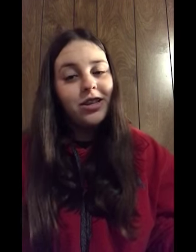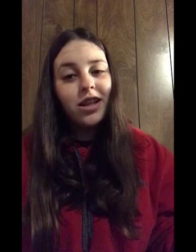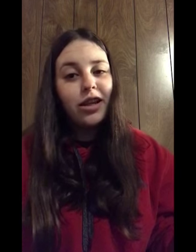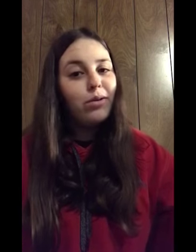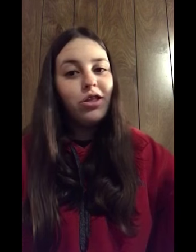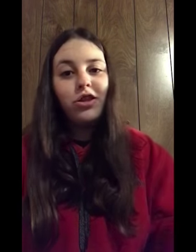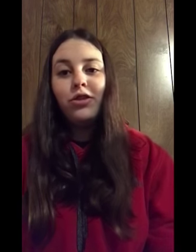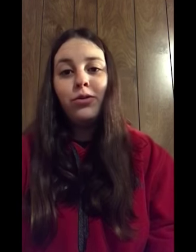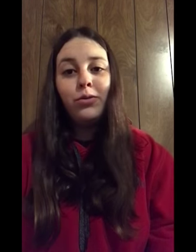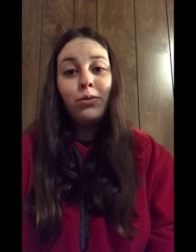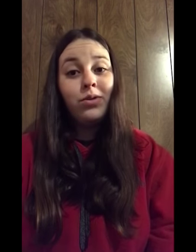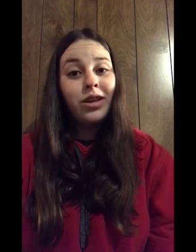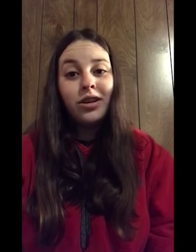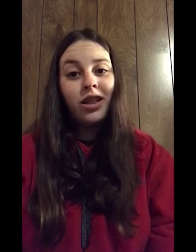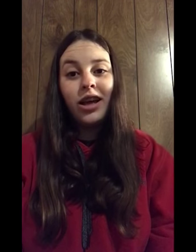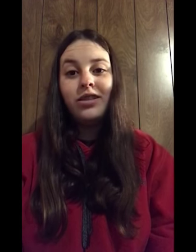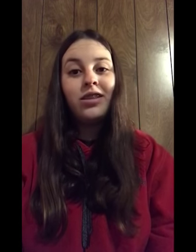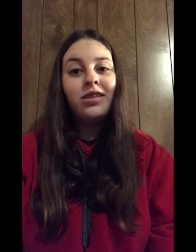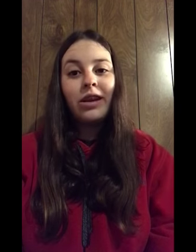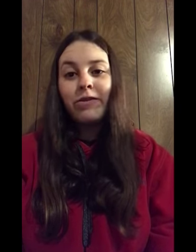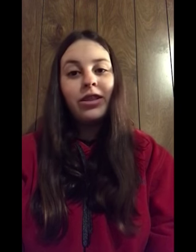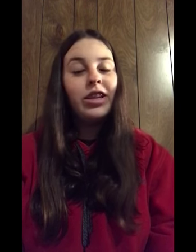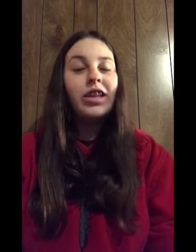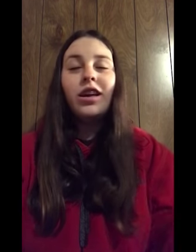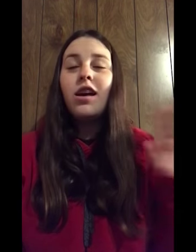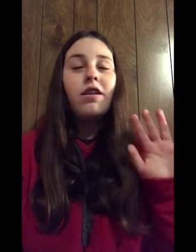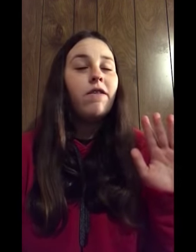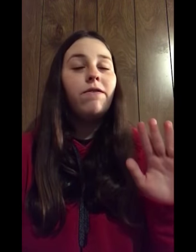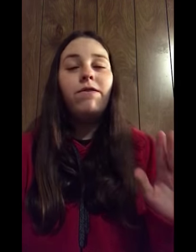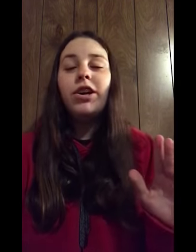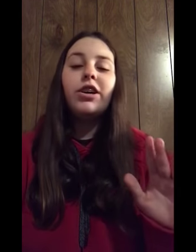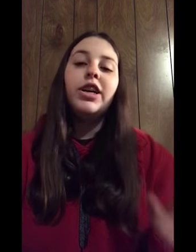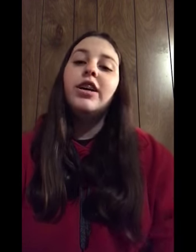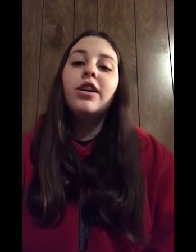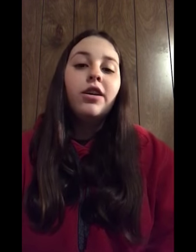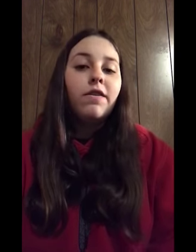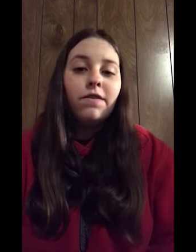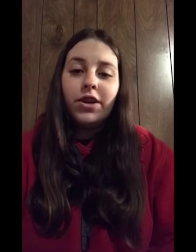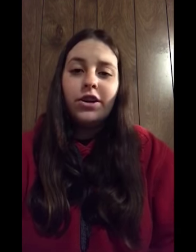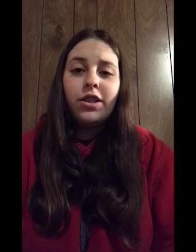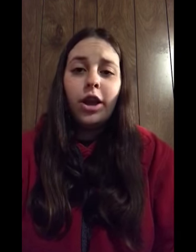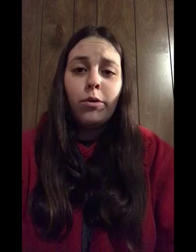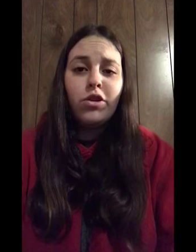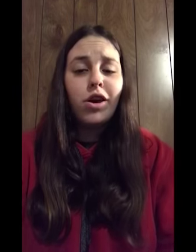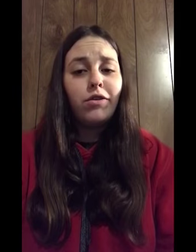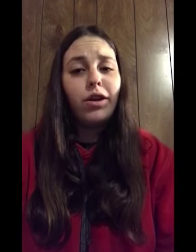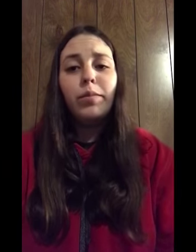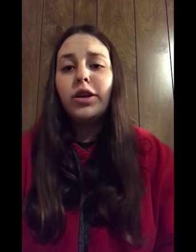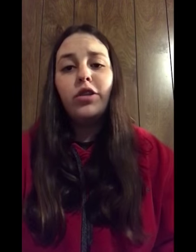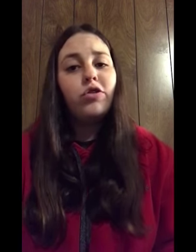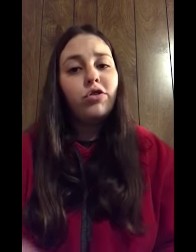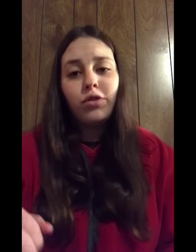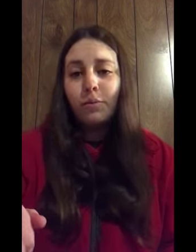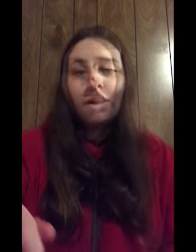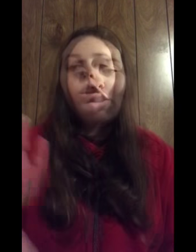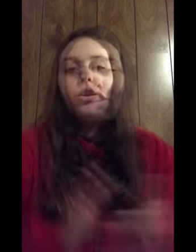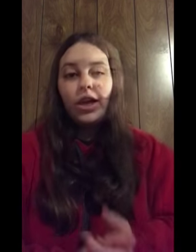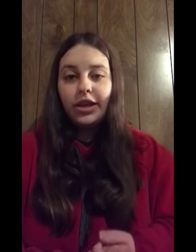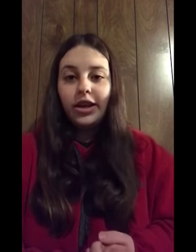sign language, you take a class. It's definitely a very, very good language. I recommend it so much. Okay, now